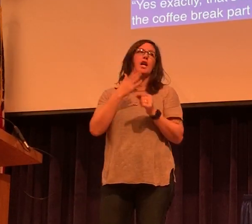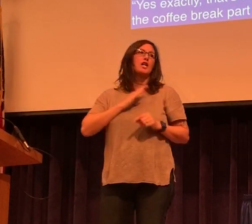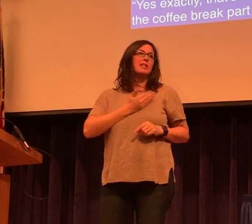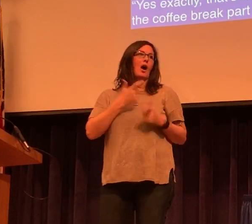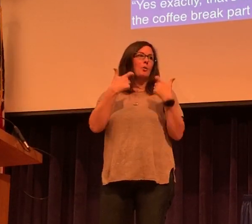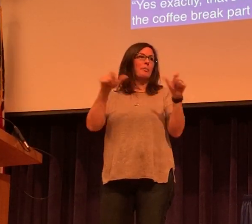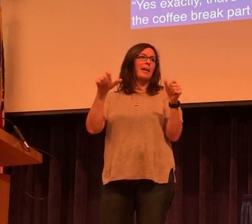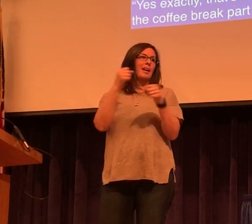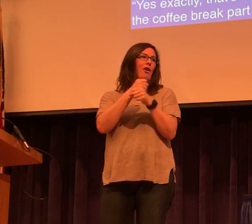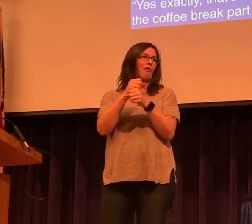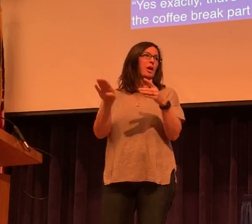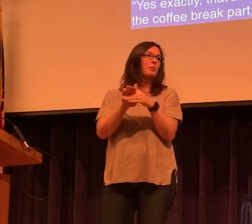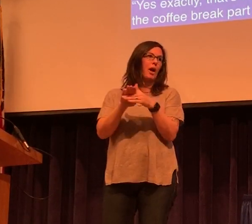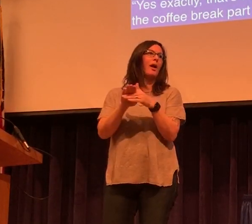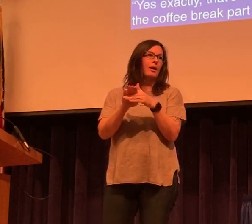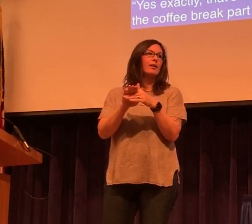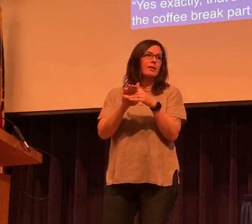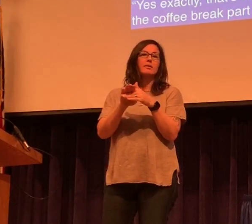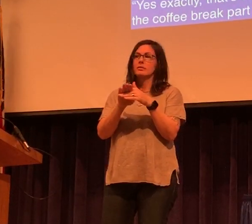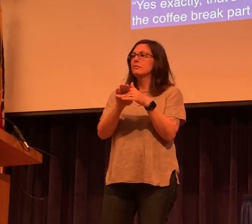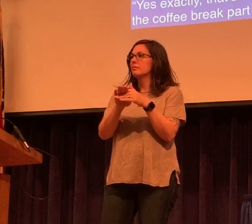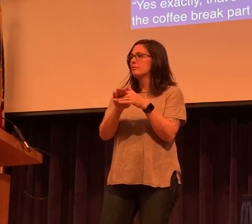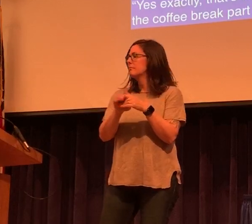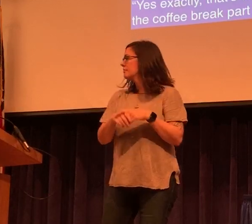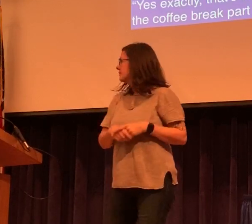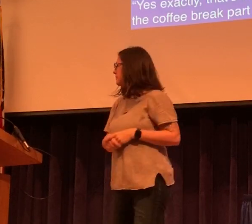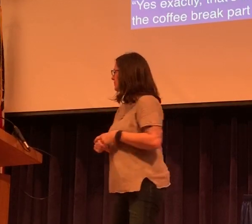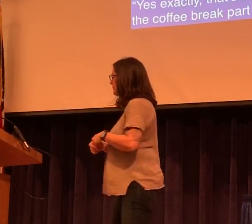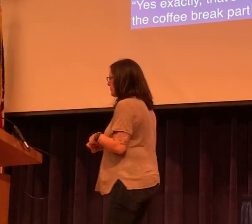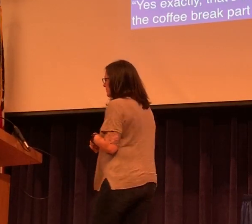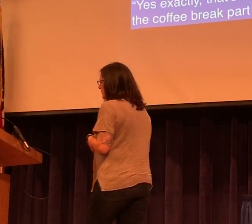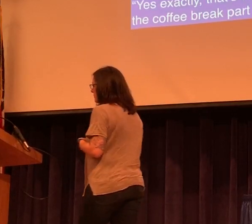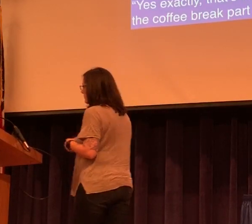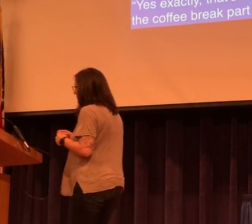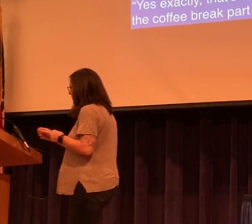times. Twitter is our big coffee break.